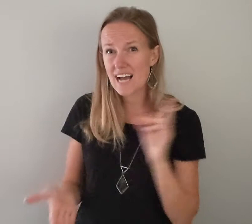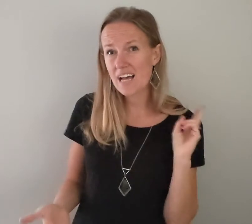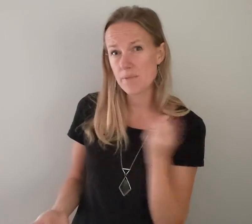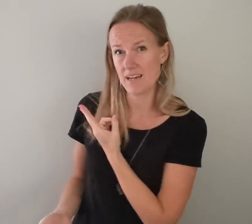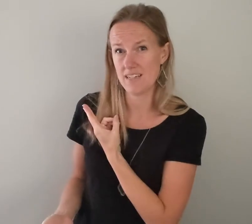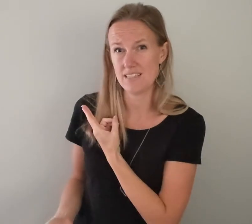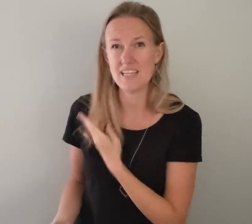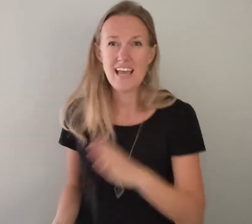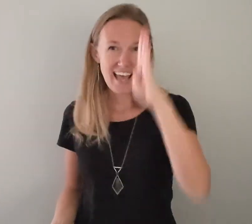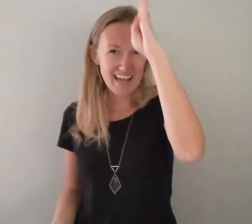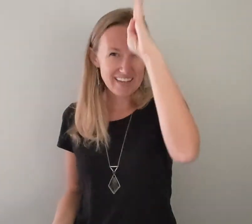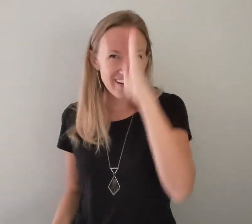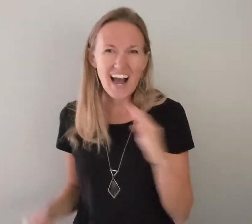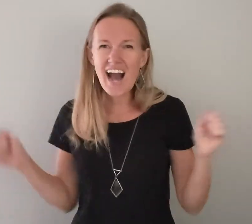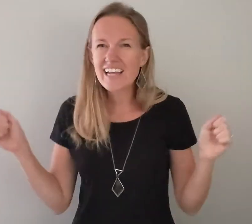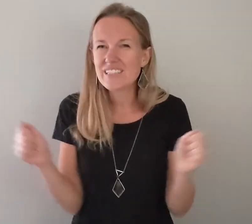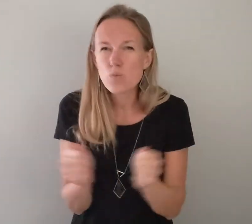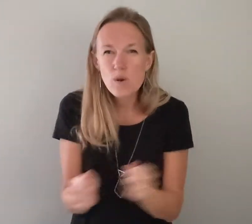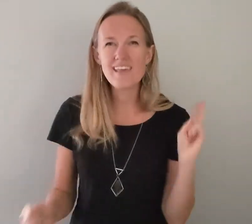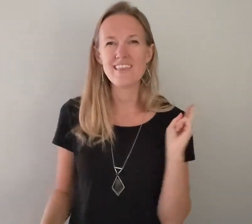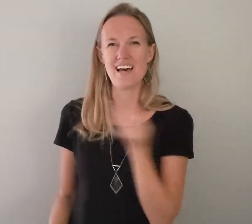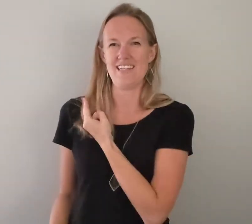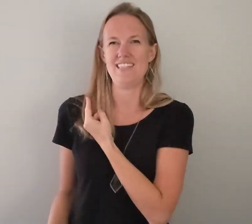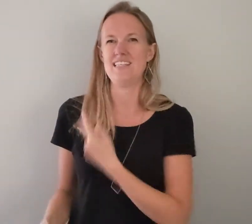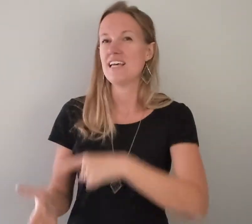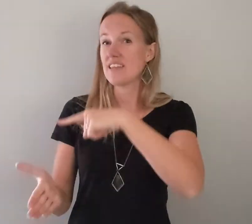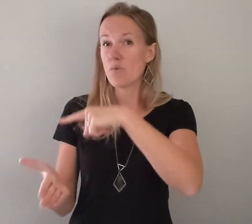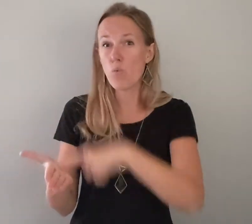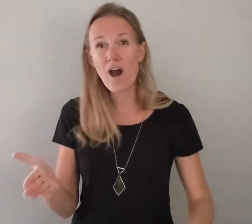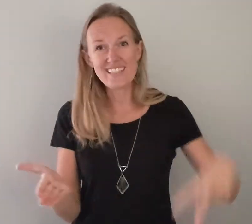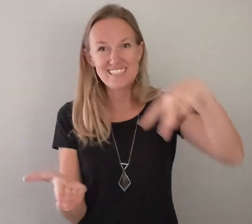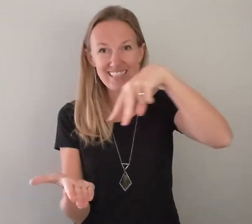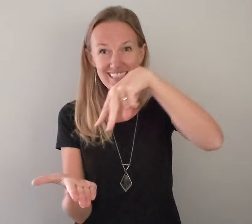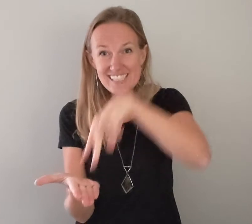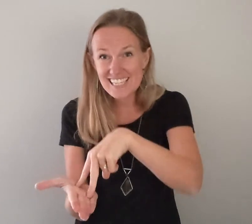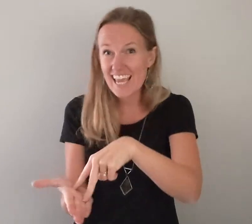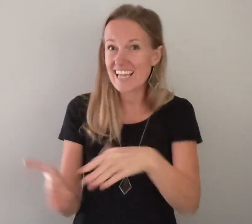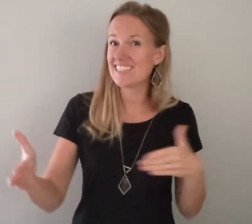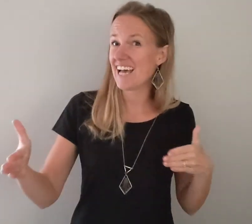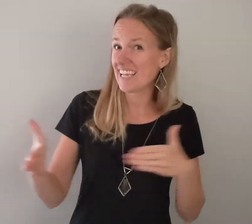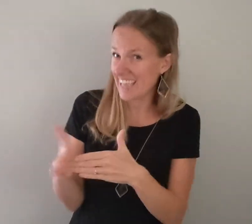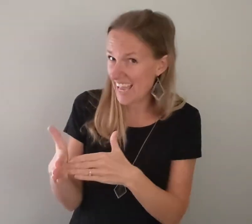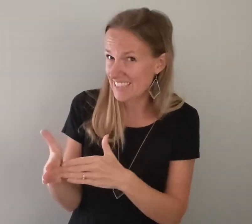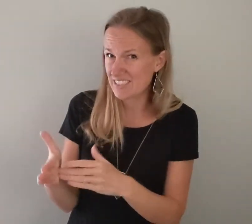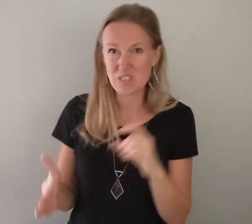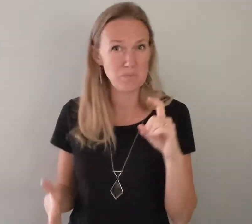stop us? And if God is with us, then what can stand against?